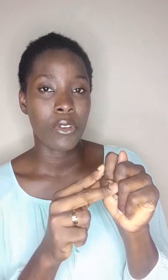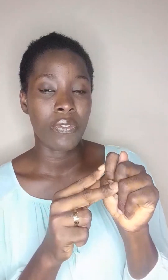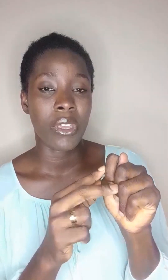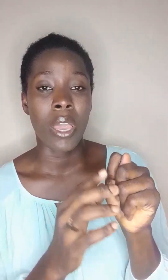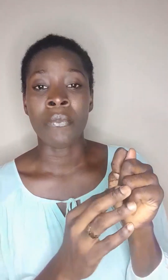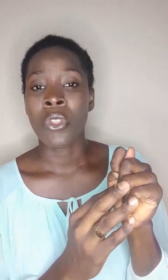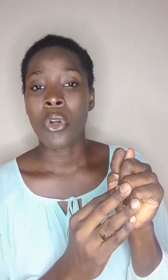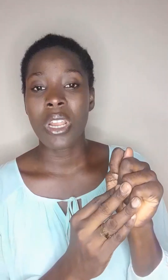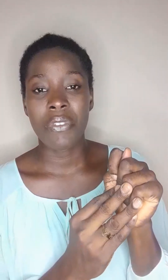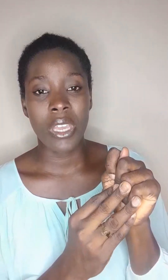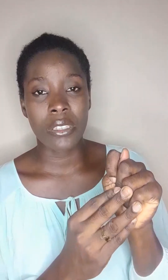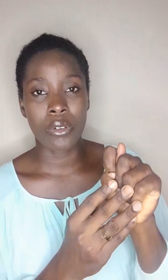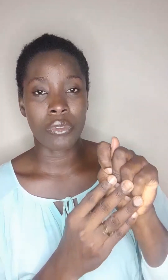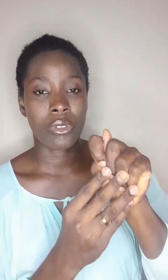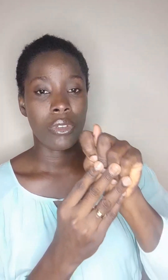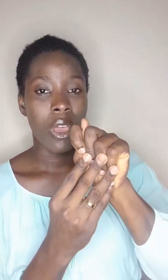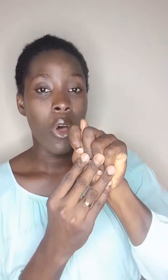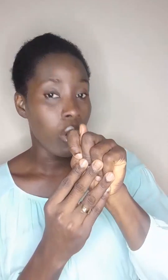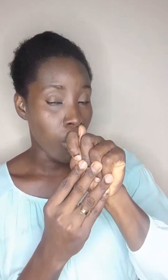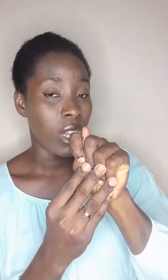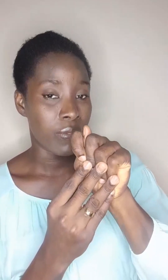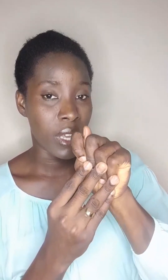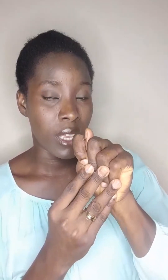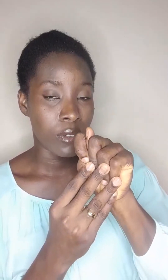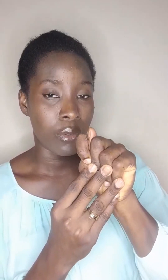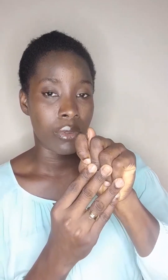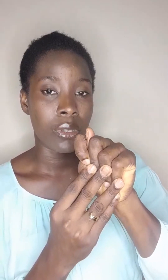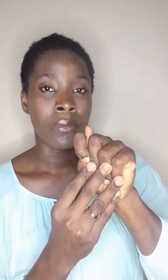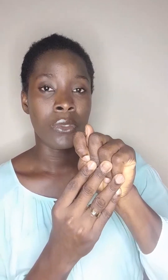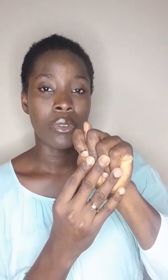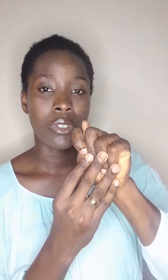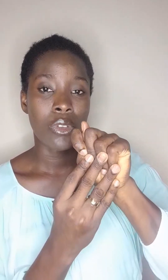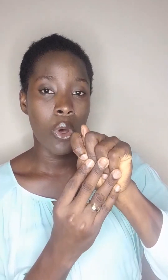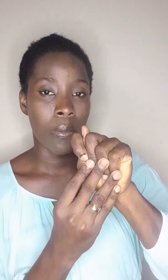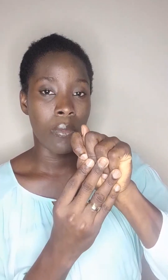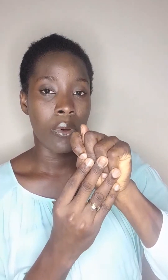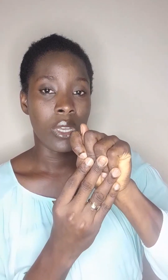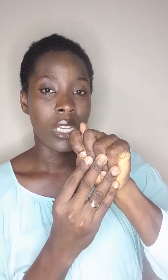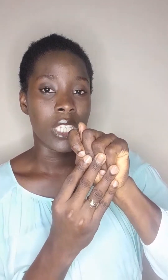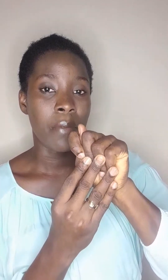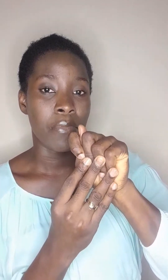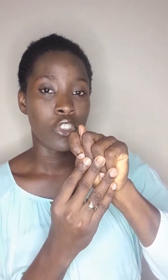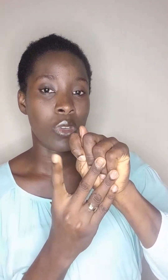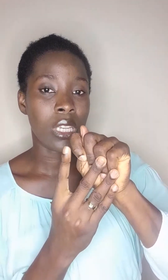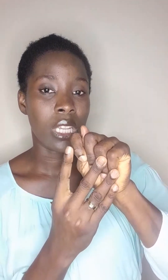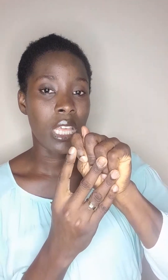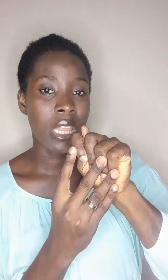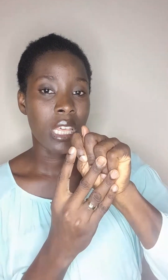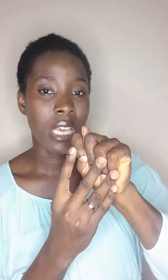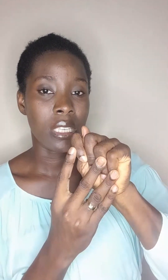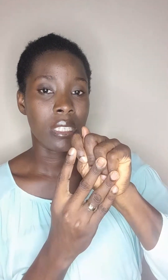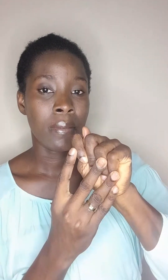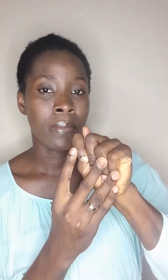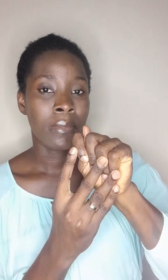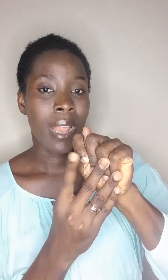finger. Other fingers closed. All other fingers closed. So the thumb is in between the index and the